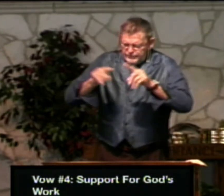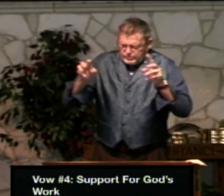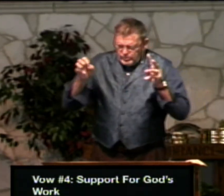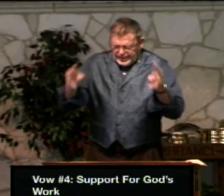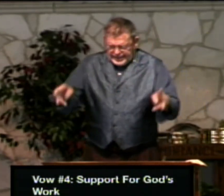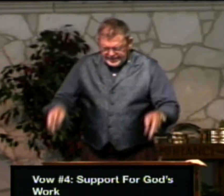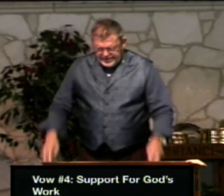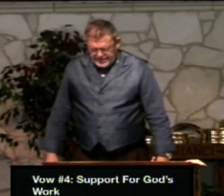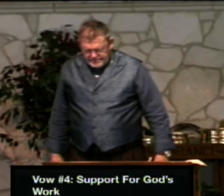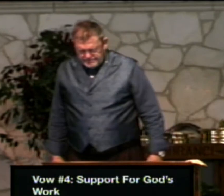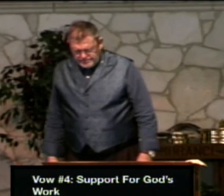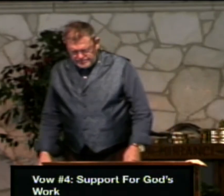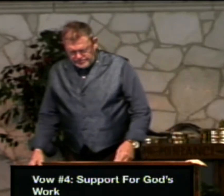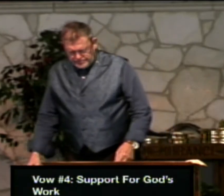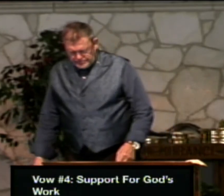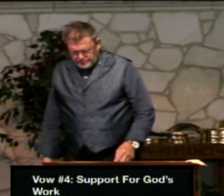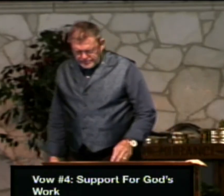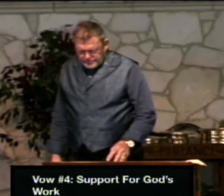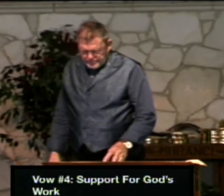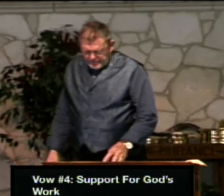variety of different ways.